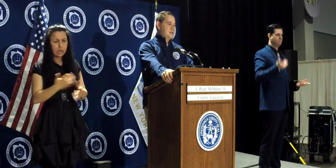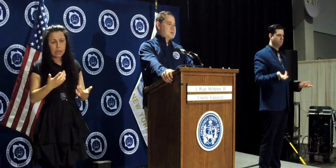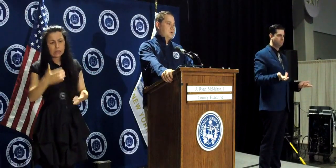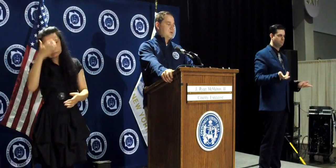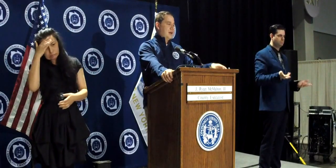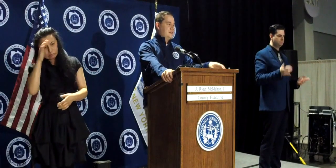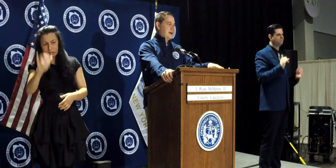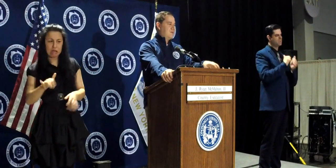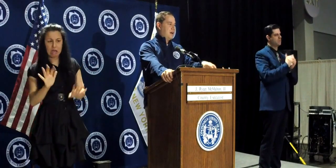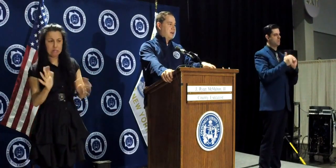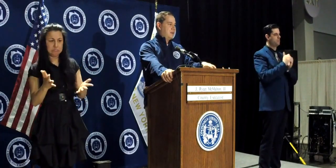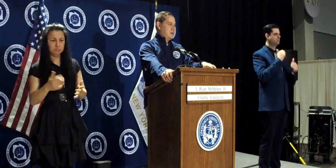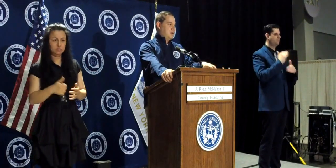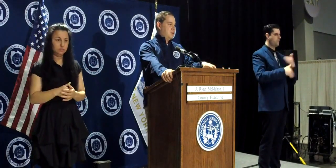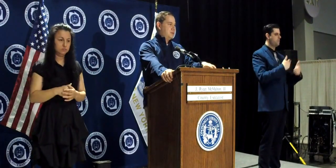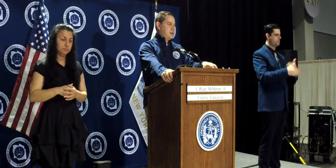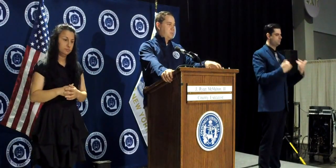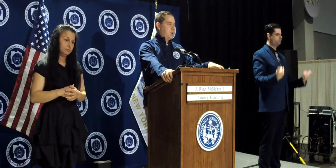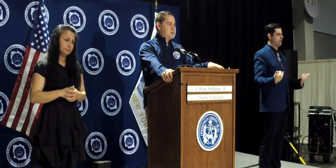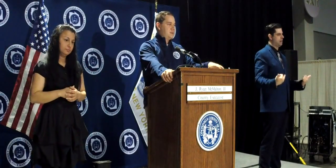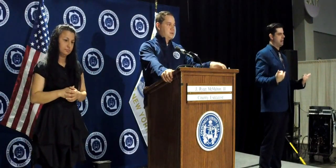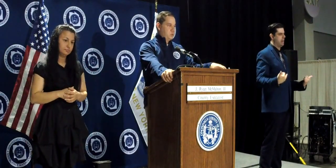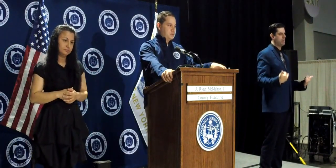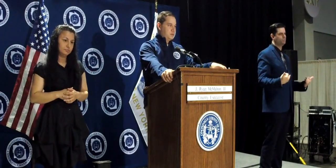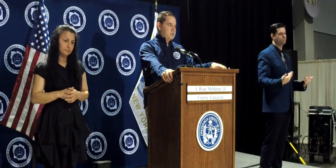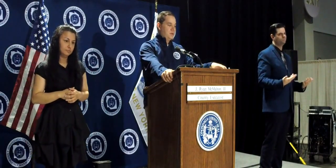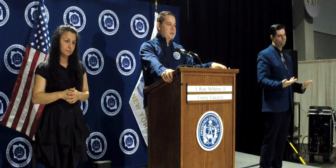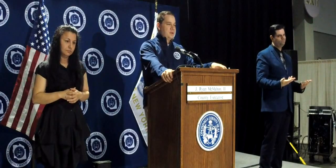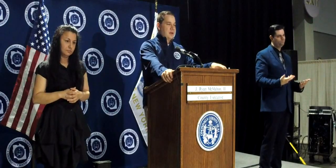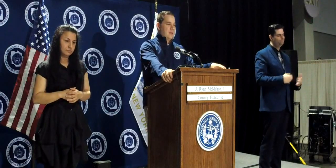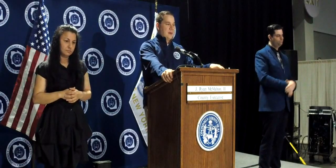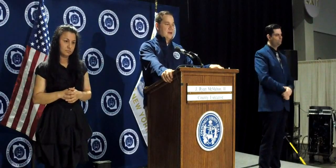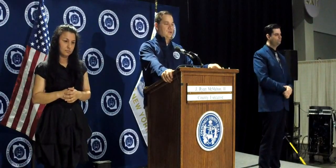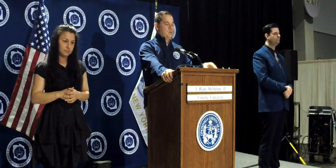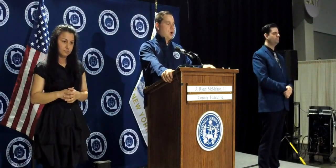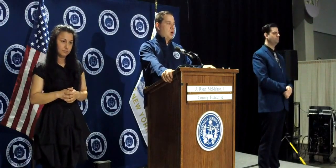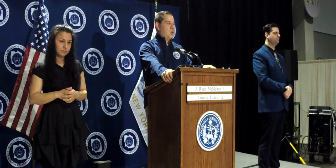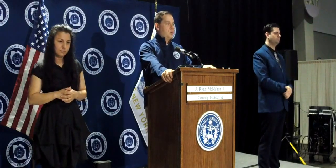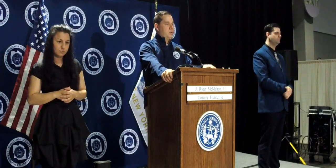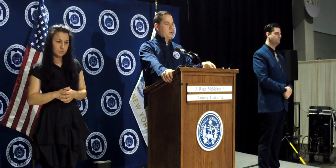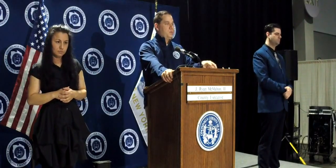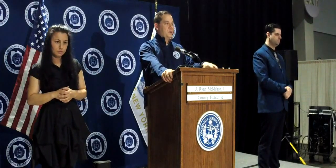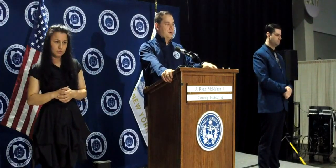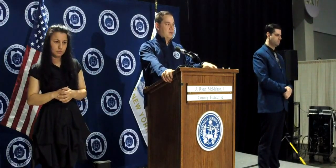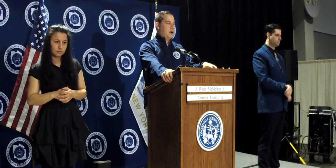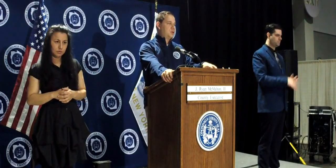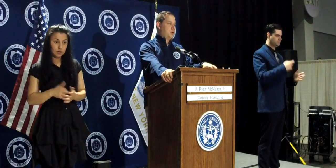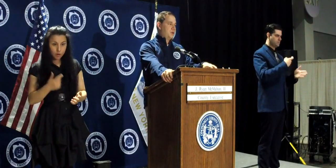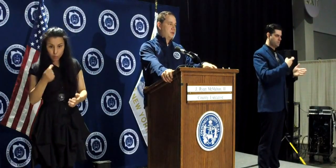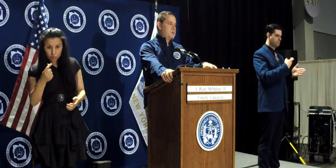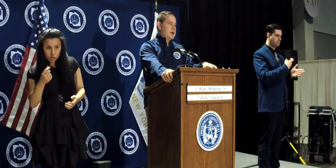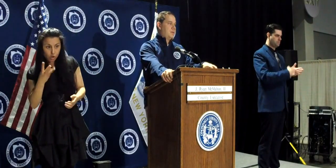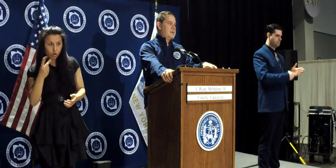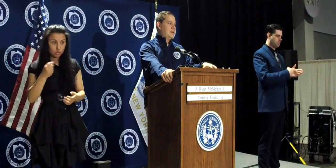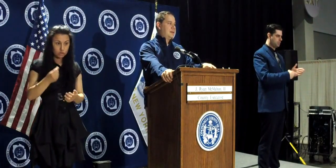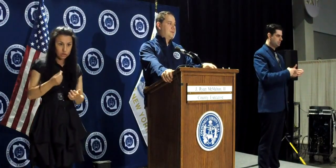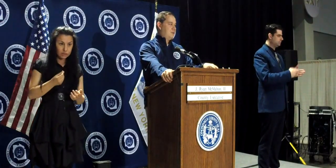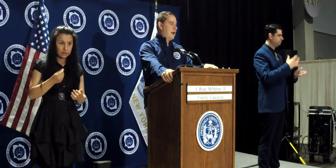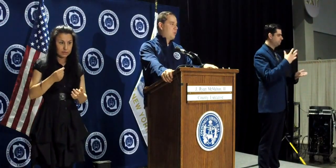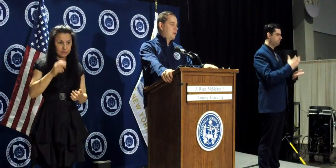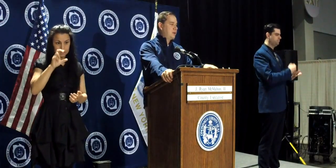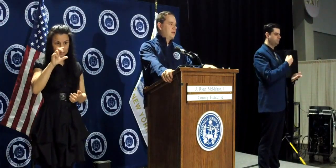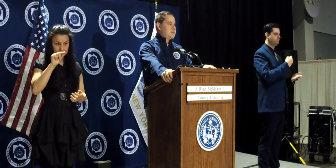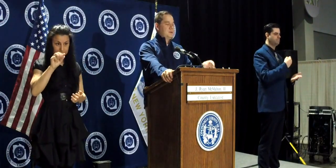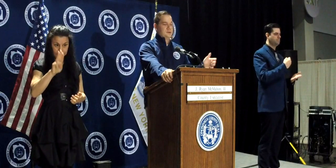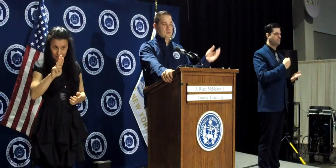process when you identify goods at a price that is reasonable, and then what you put in a larger order than you probably need for